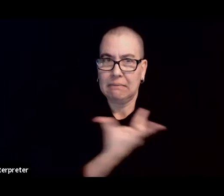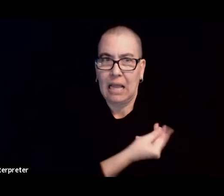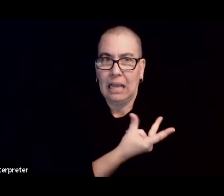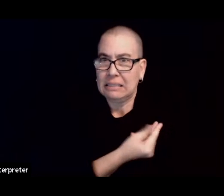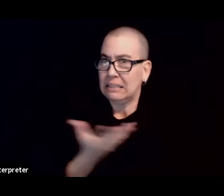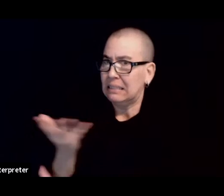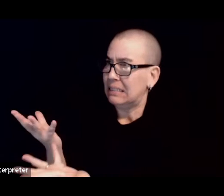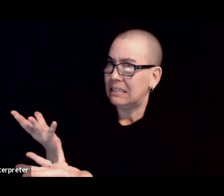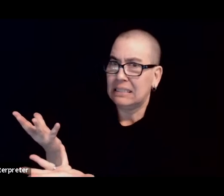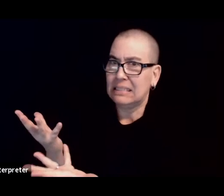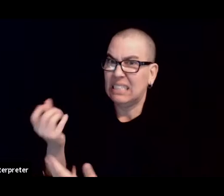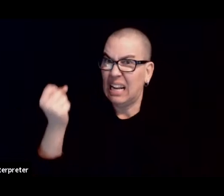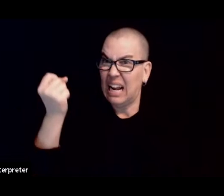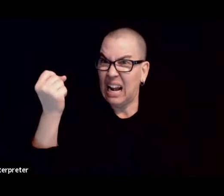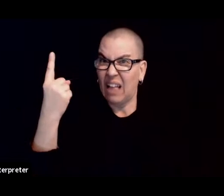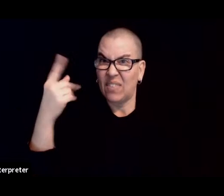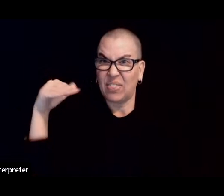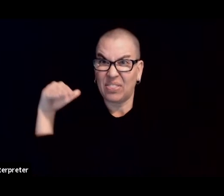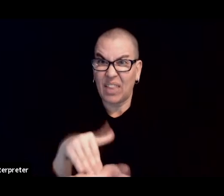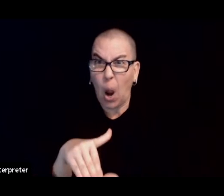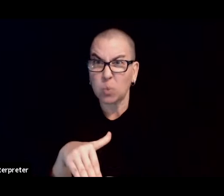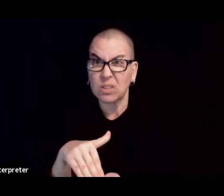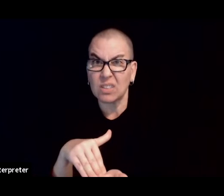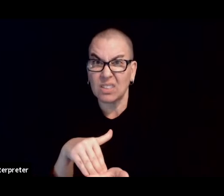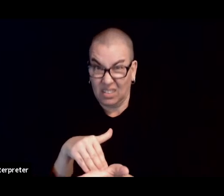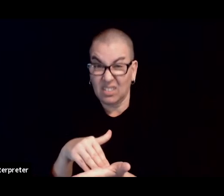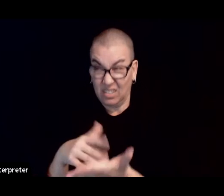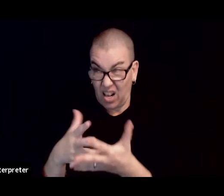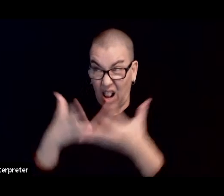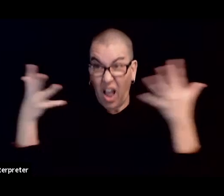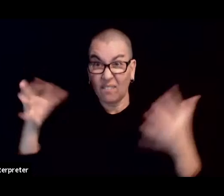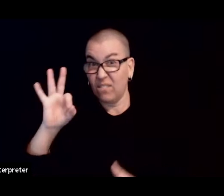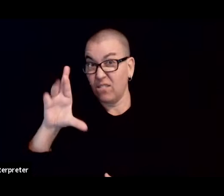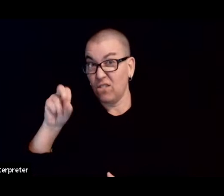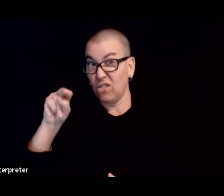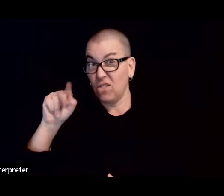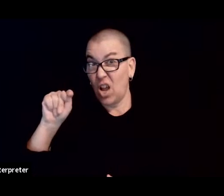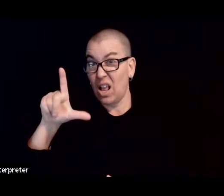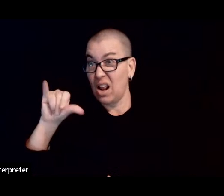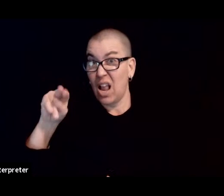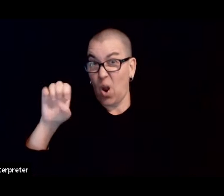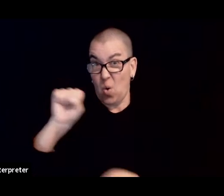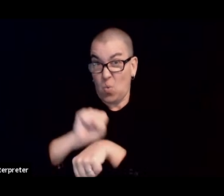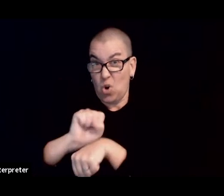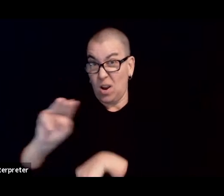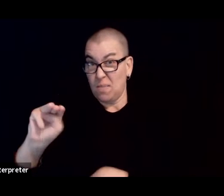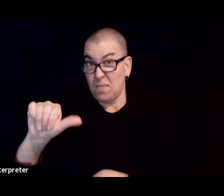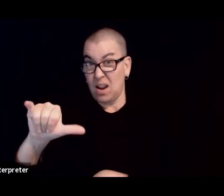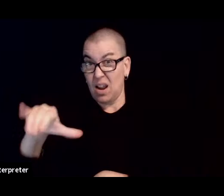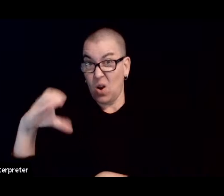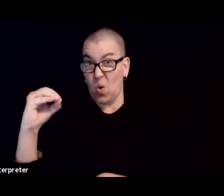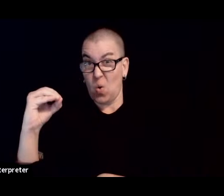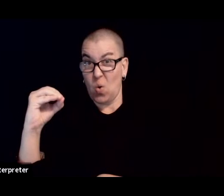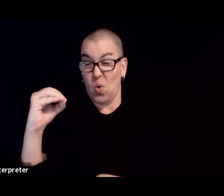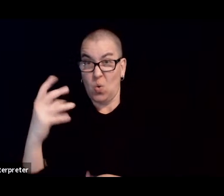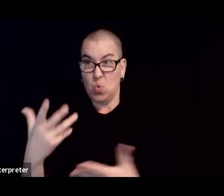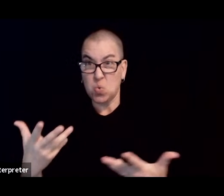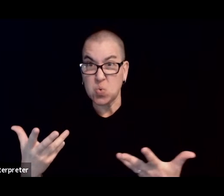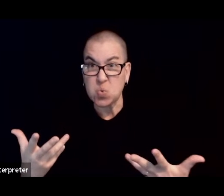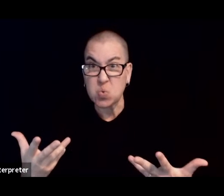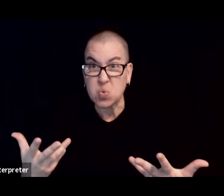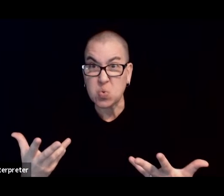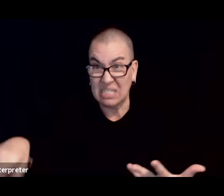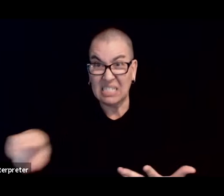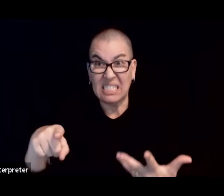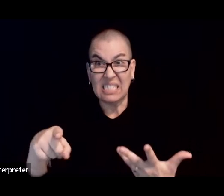11,000 frontline workers that they have identified as being eligible for those first vaccines? They're concerned being that this could go